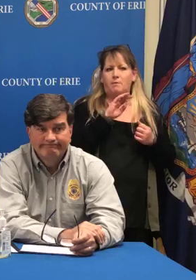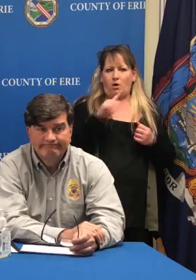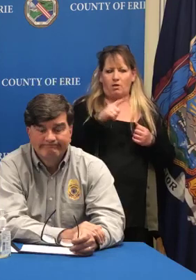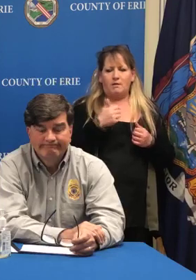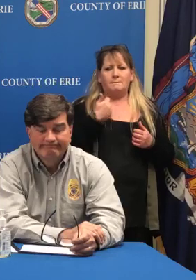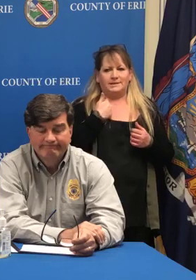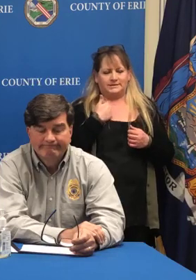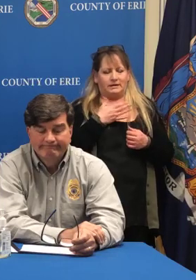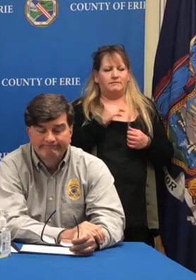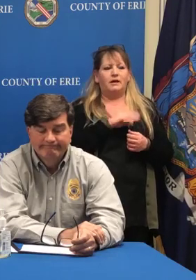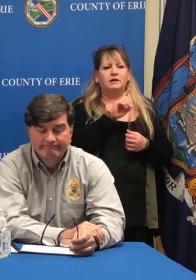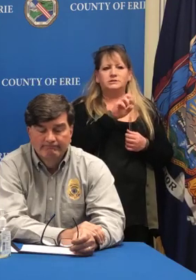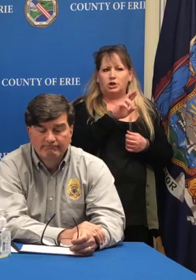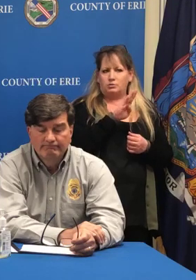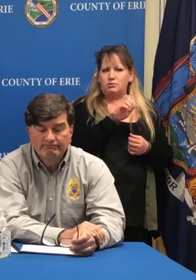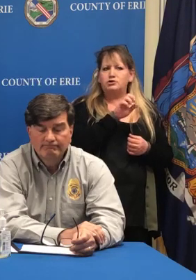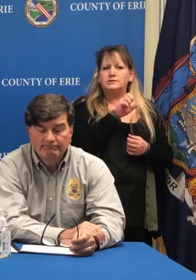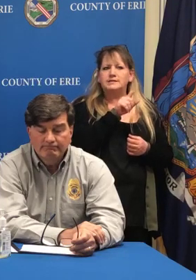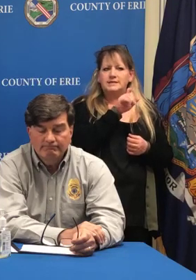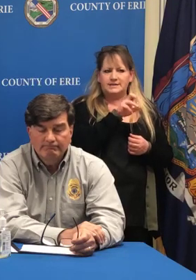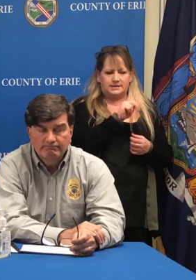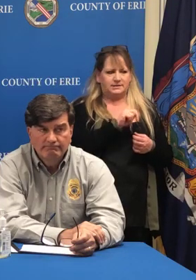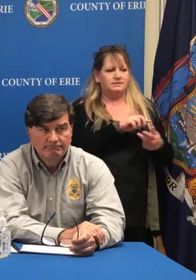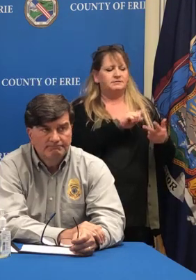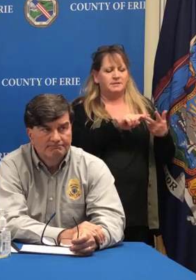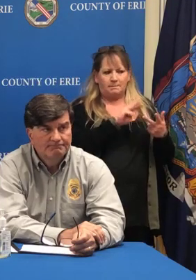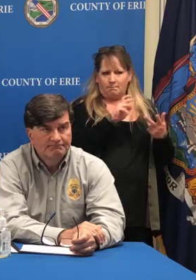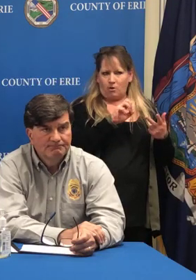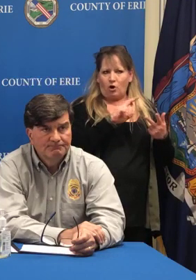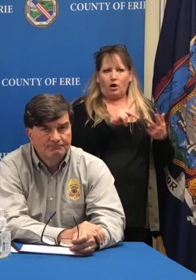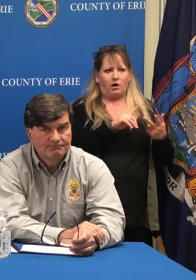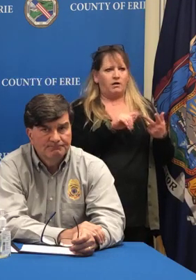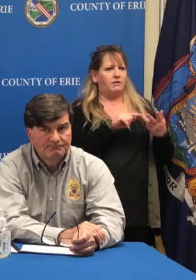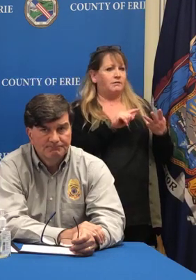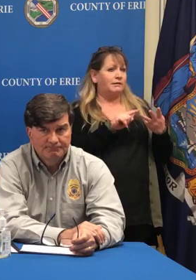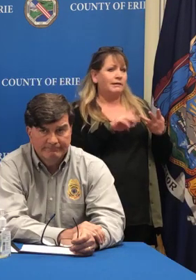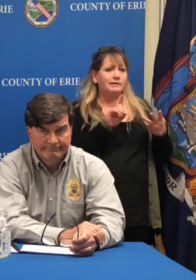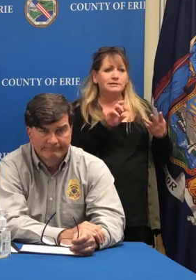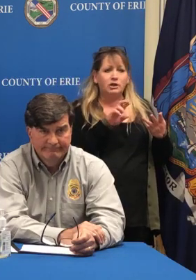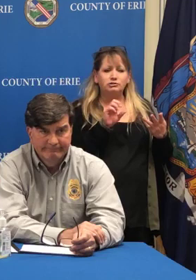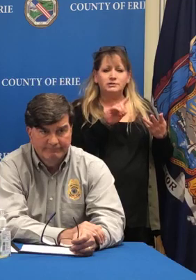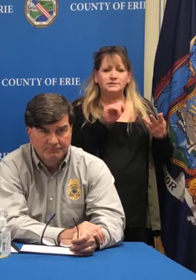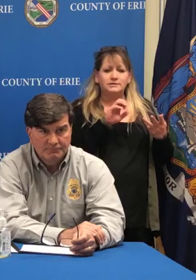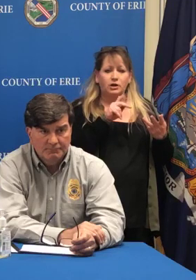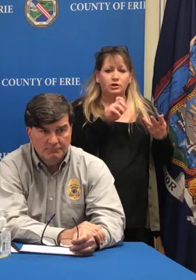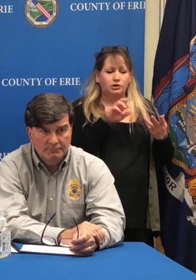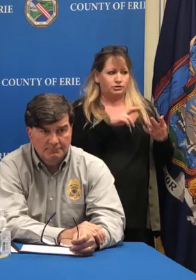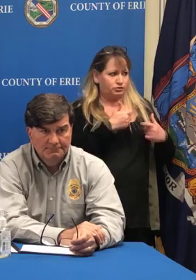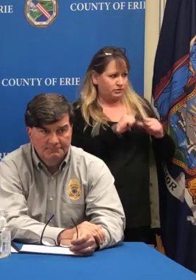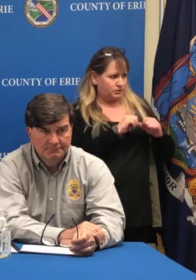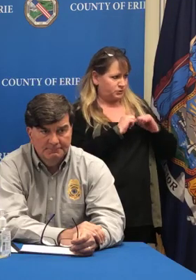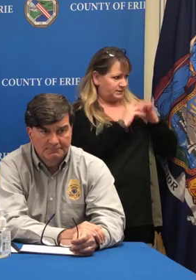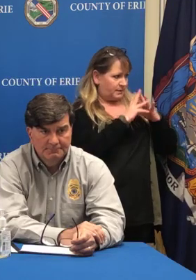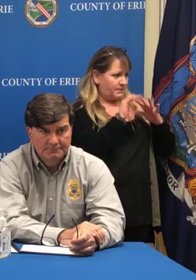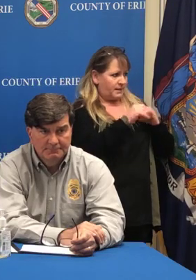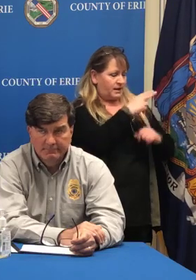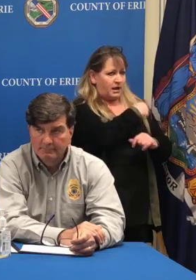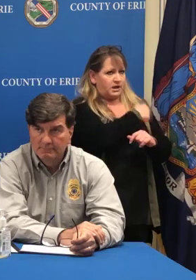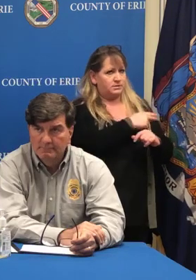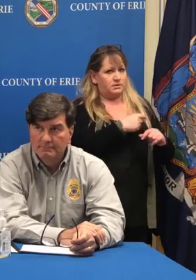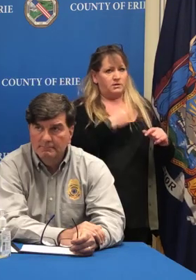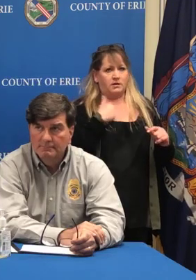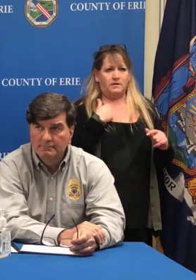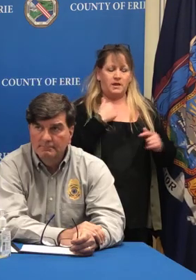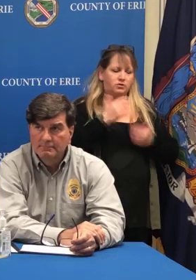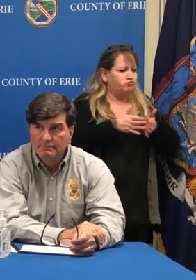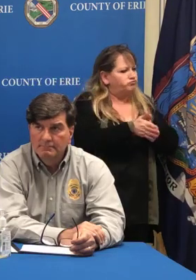Dr. Burstein, with Mark and the New York State Department of Health, including Dr. Zucker, to make this a reality. They caught on a dime,